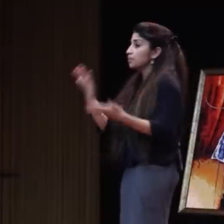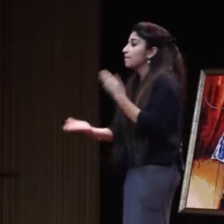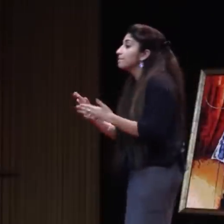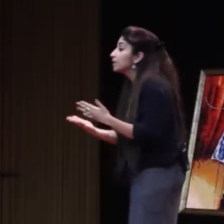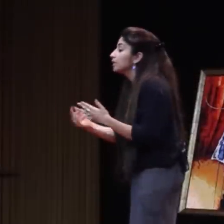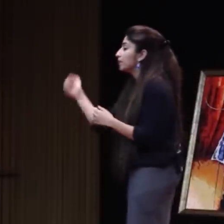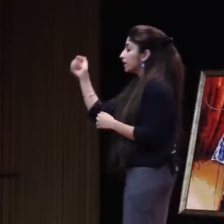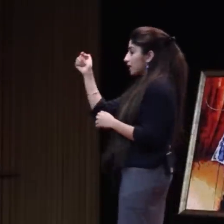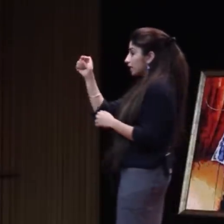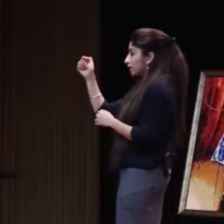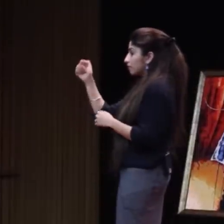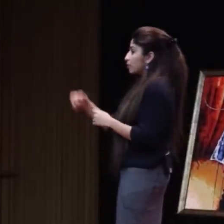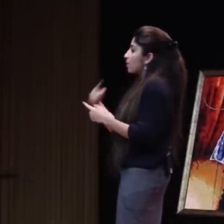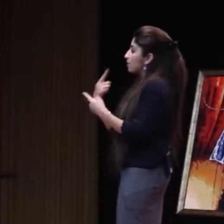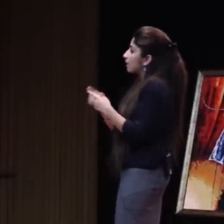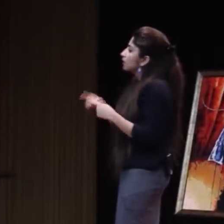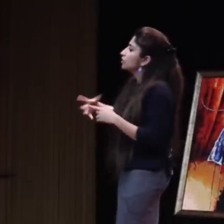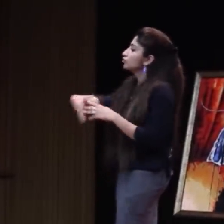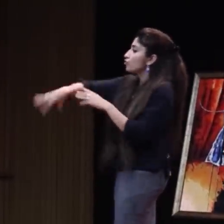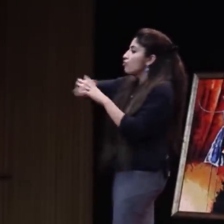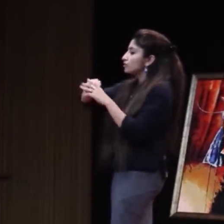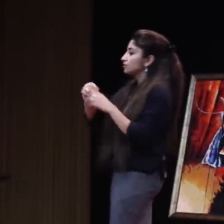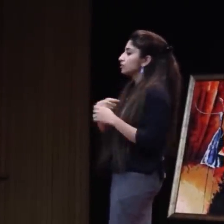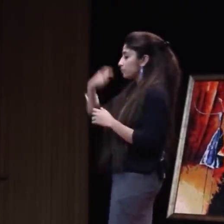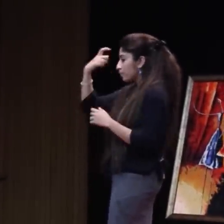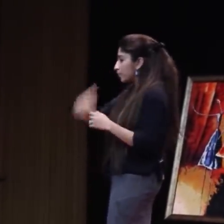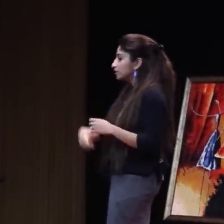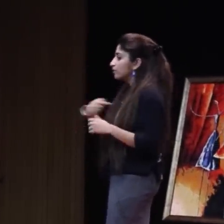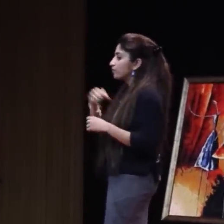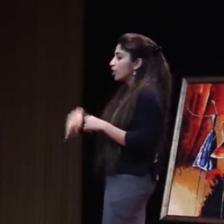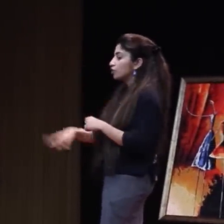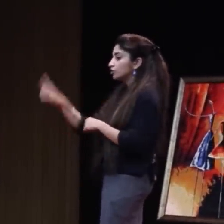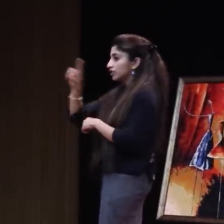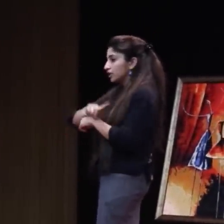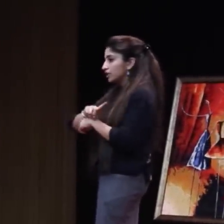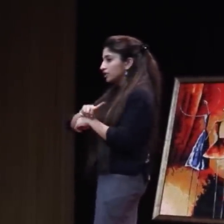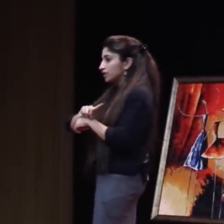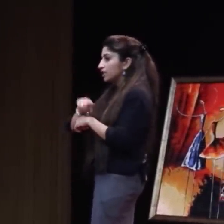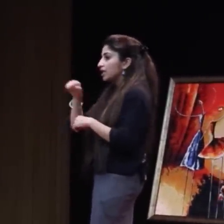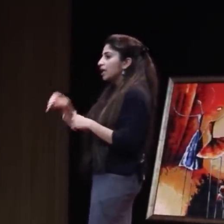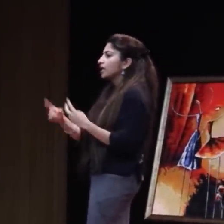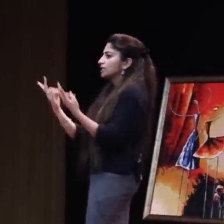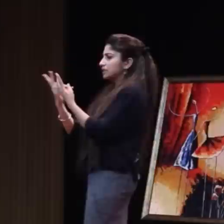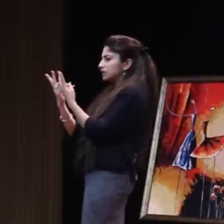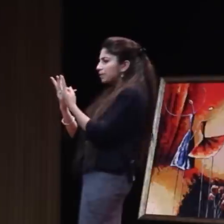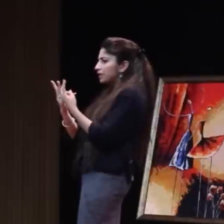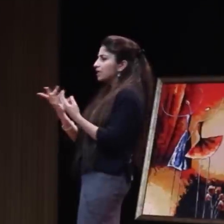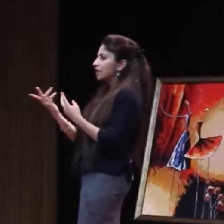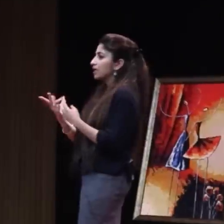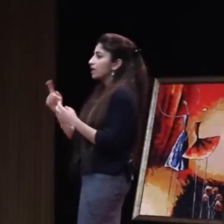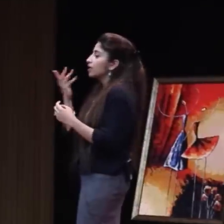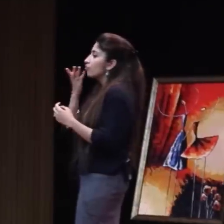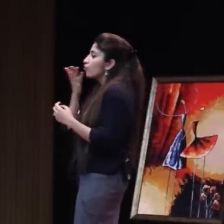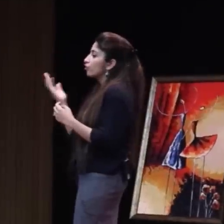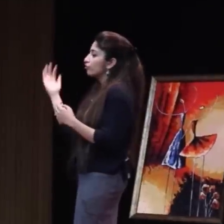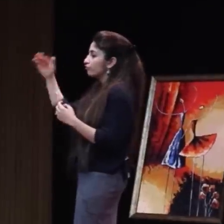be they positive or negative, make us the person we are at any given point in our lives.